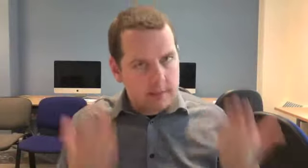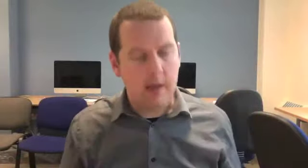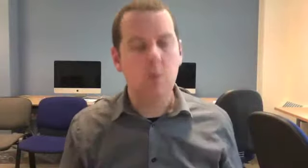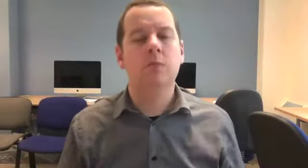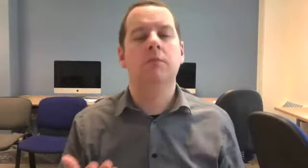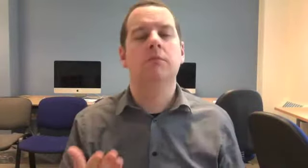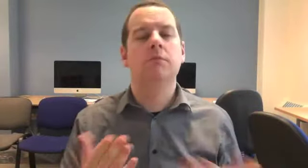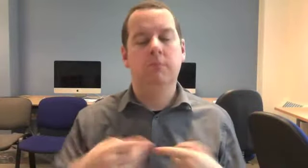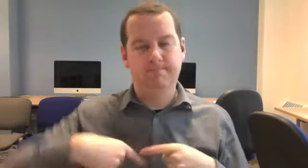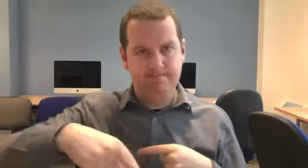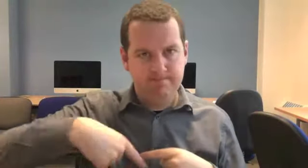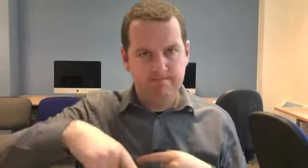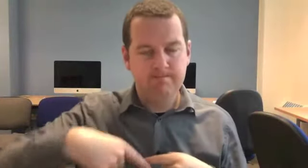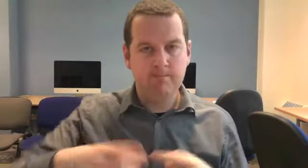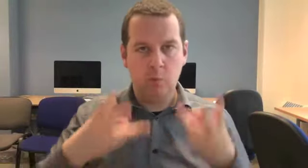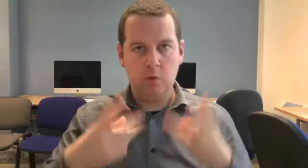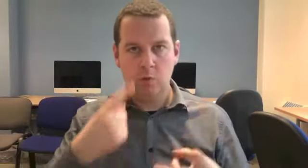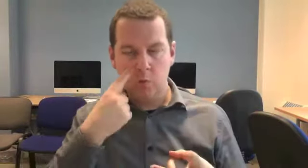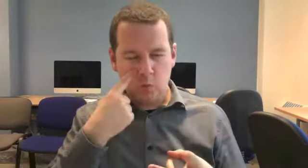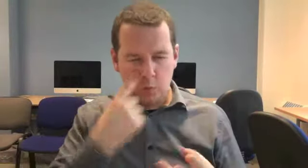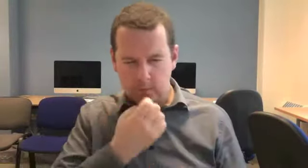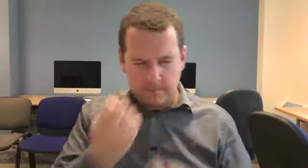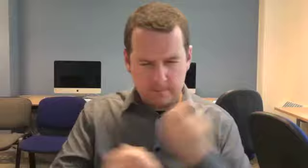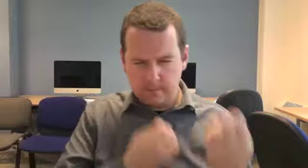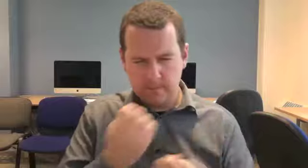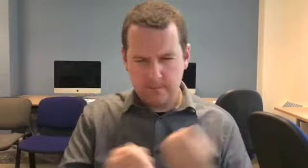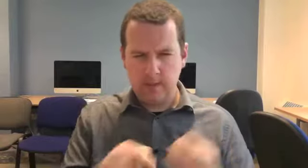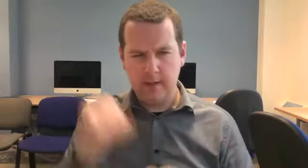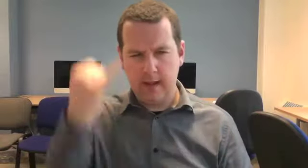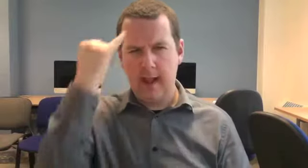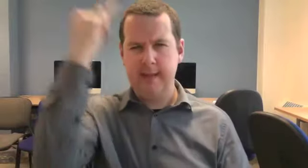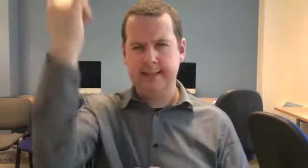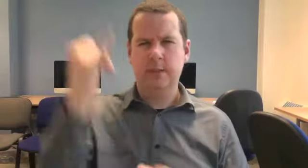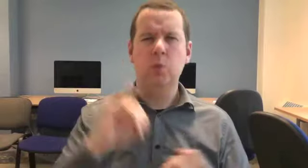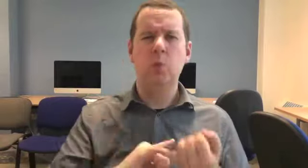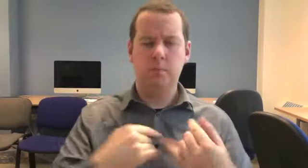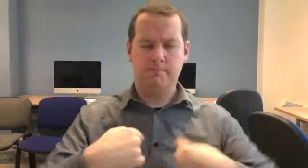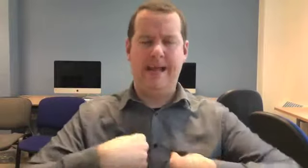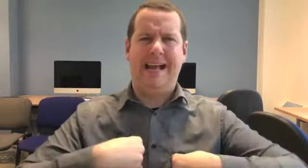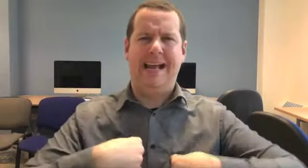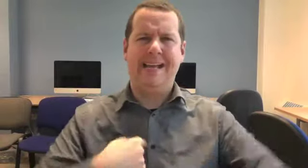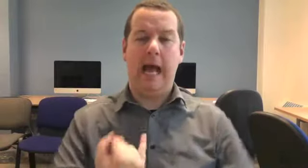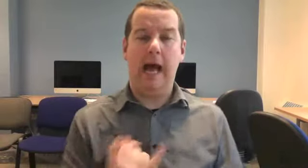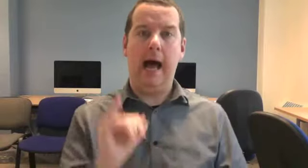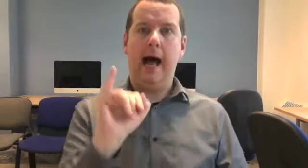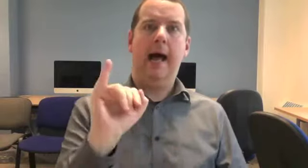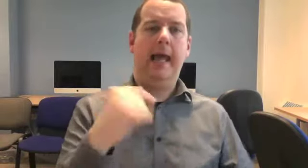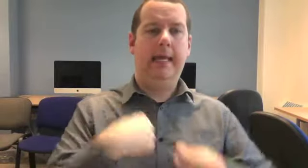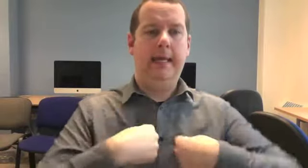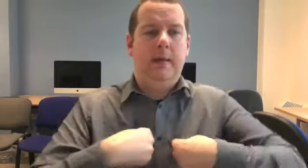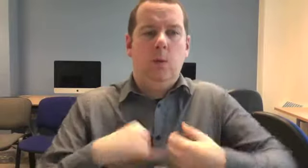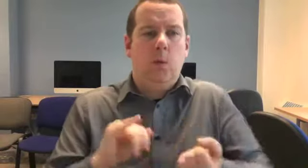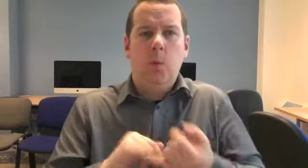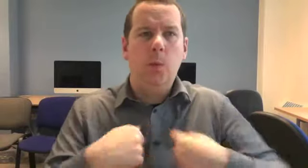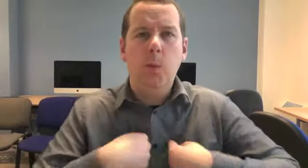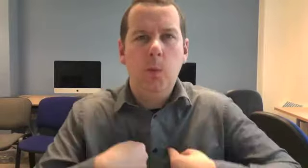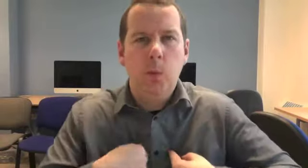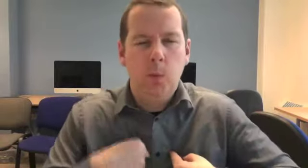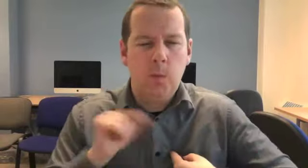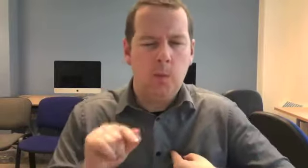describe them that way, but that's just some of them. So for the next while, I'm going to be looking into this whole area of who am